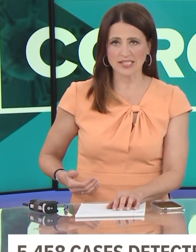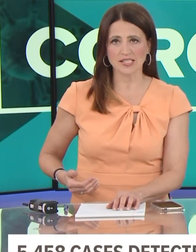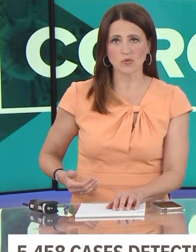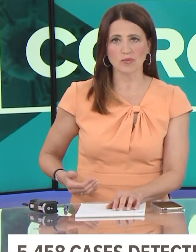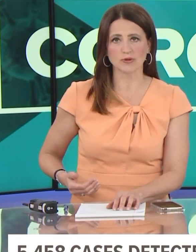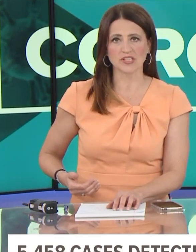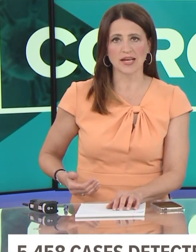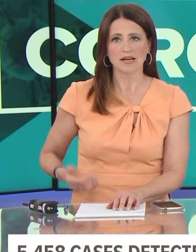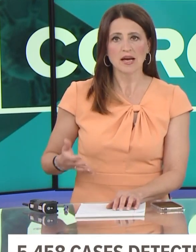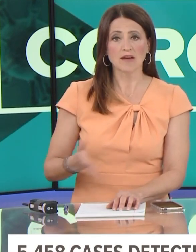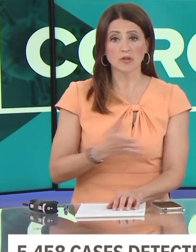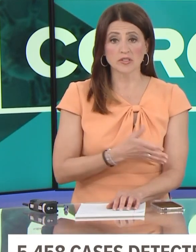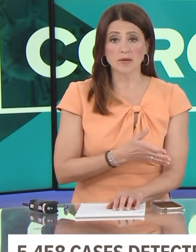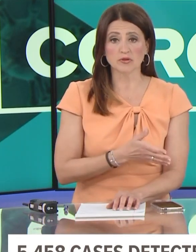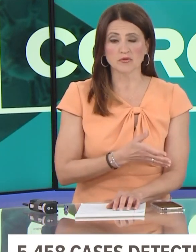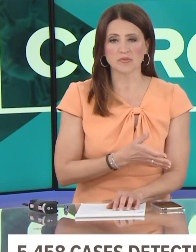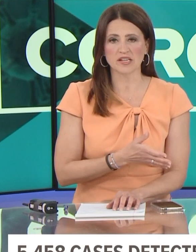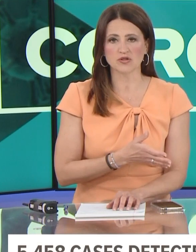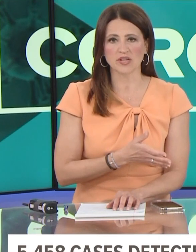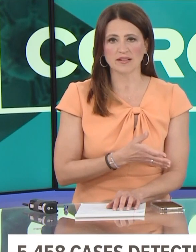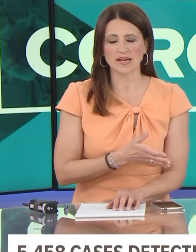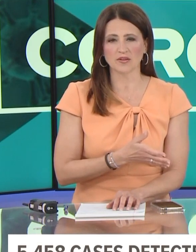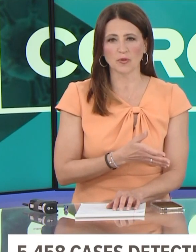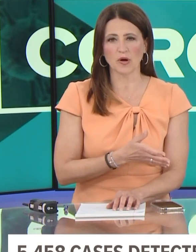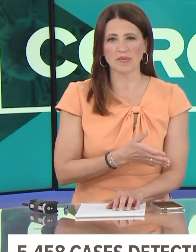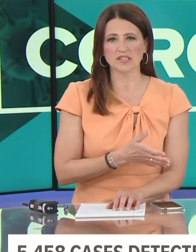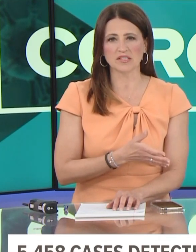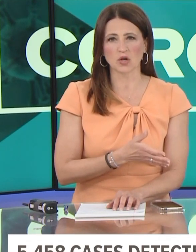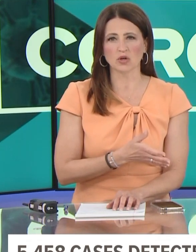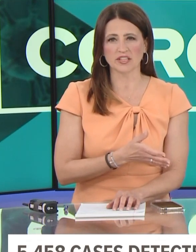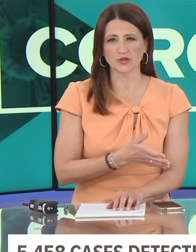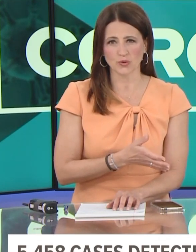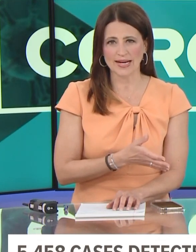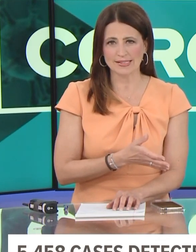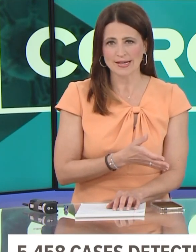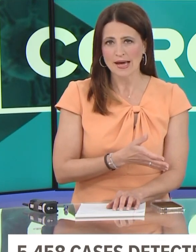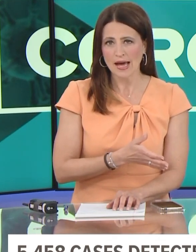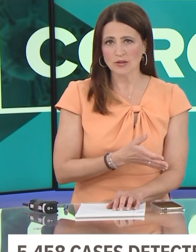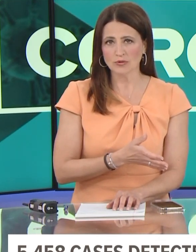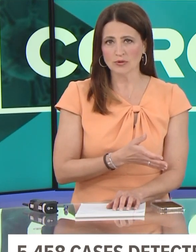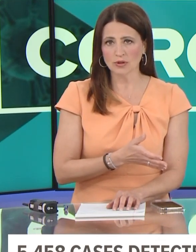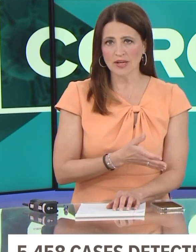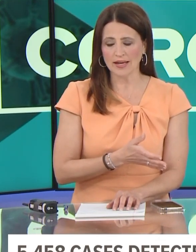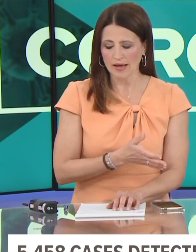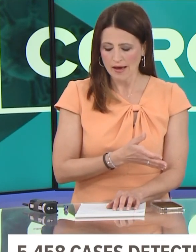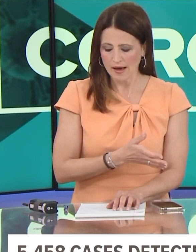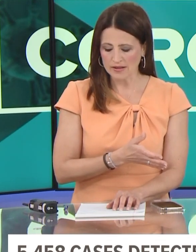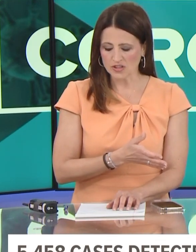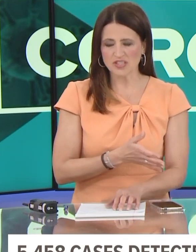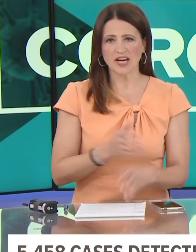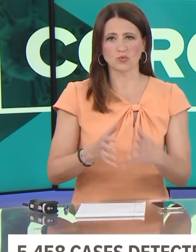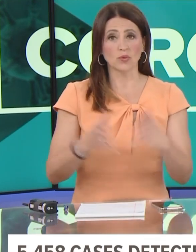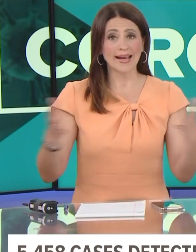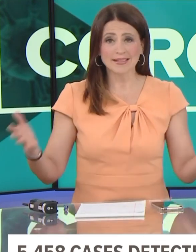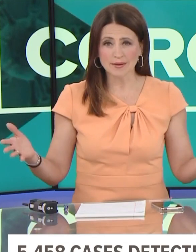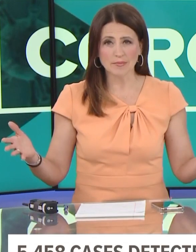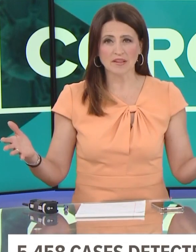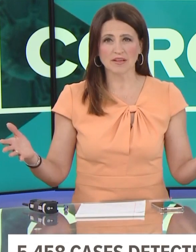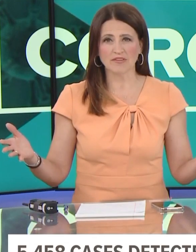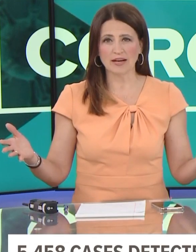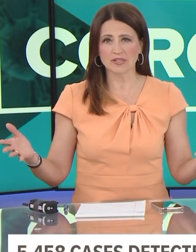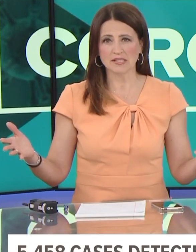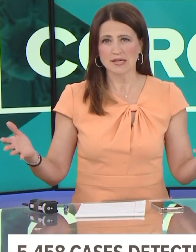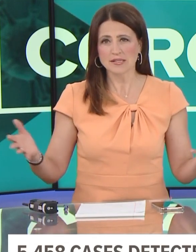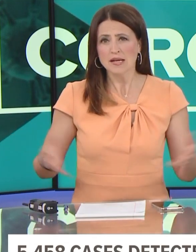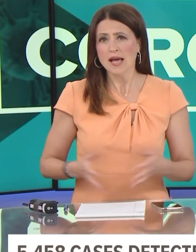Over 61% of those numbers from yesterday, the health department has already traced, and they're learning just how random